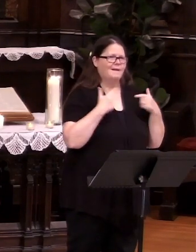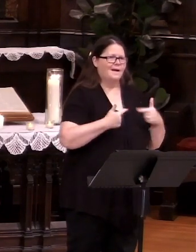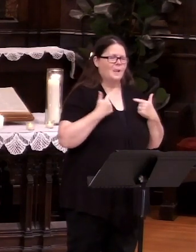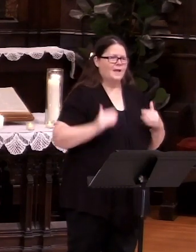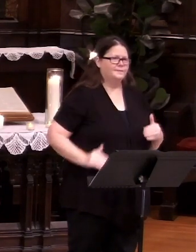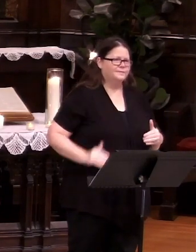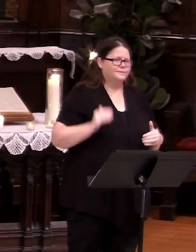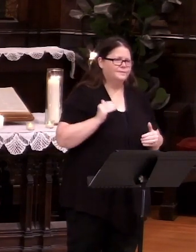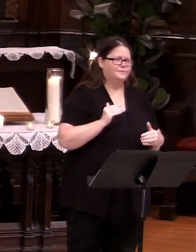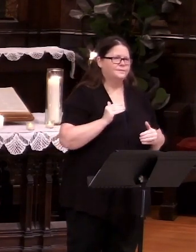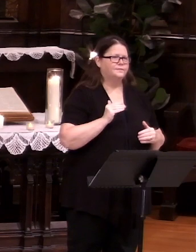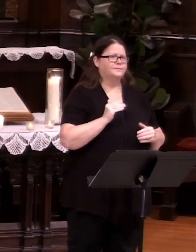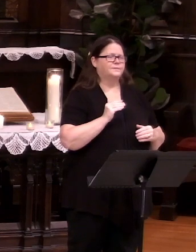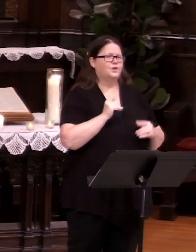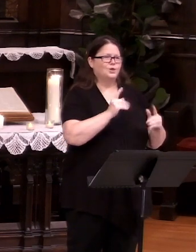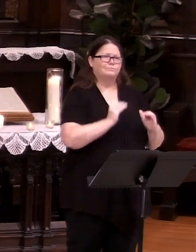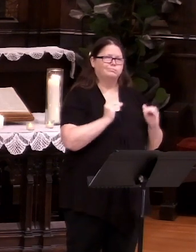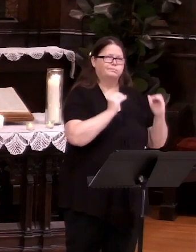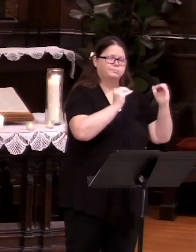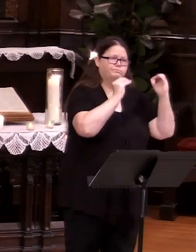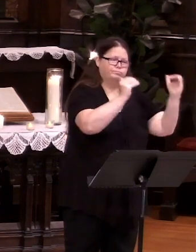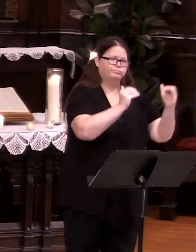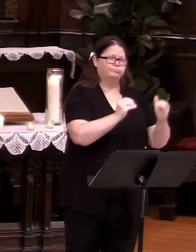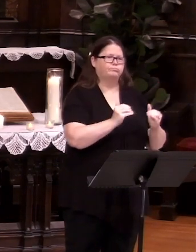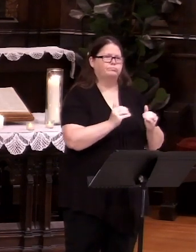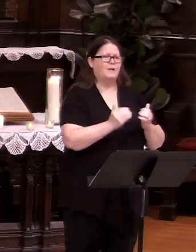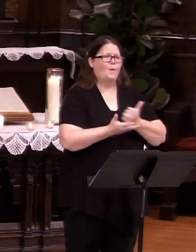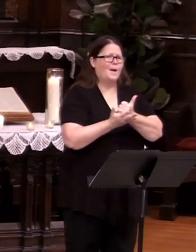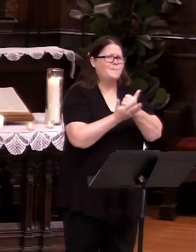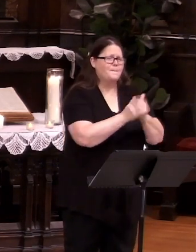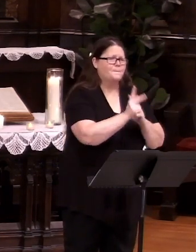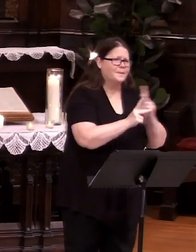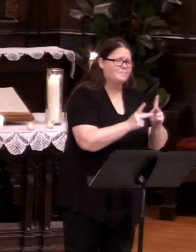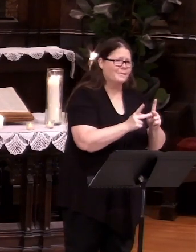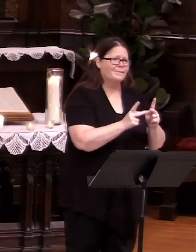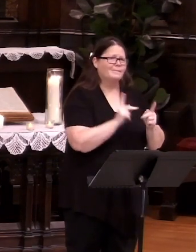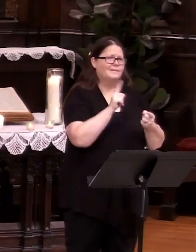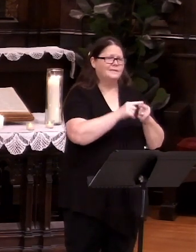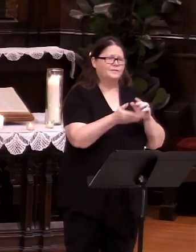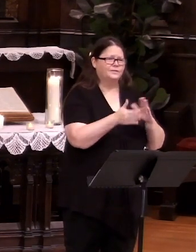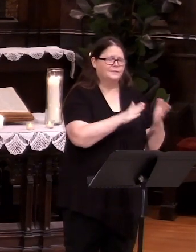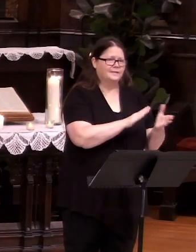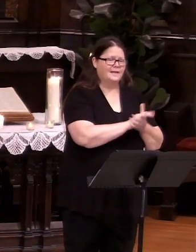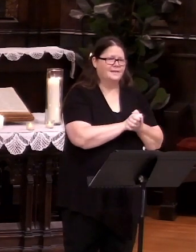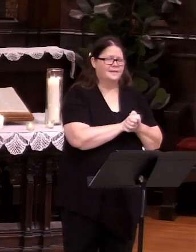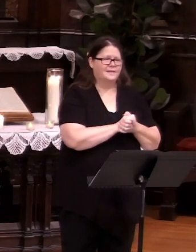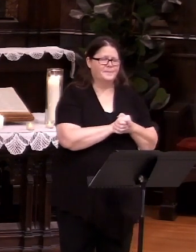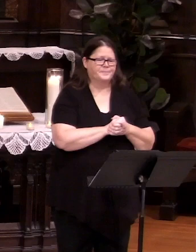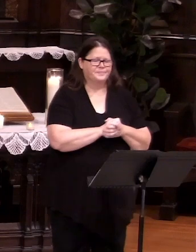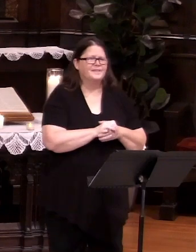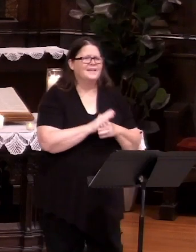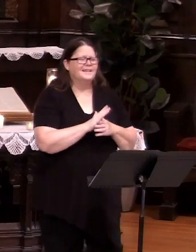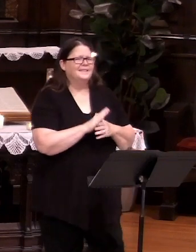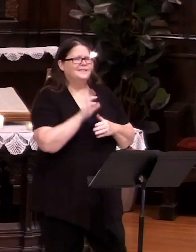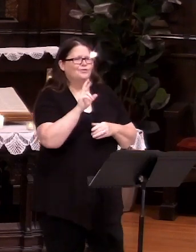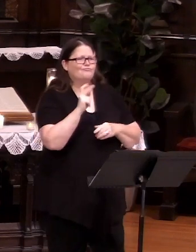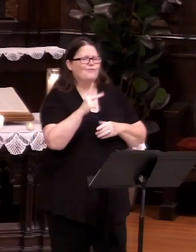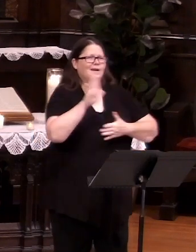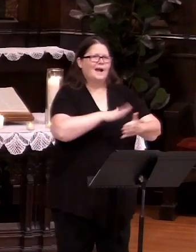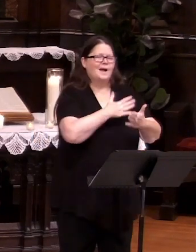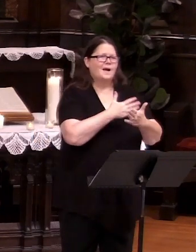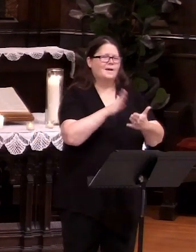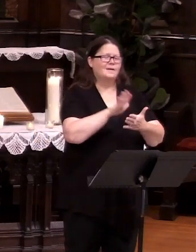charity work, and her death. The musical began as a rock opera concept album released